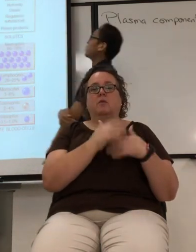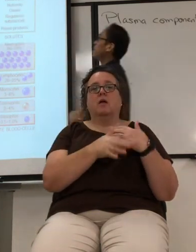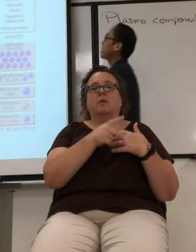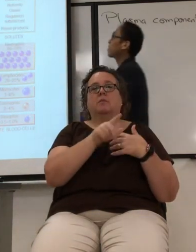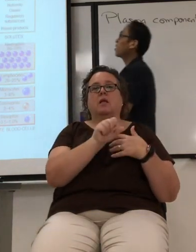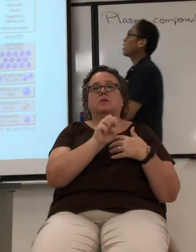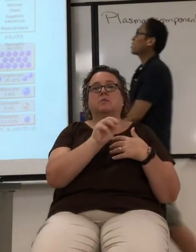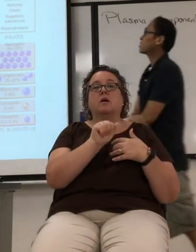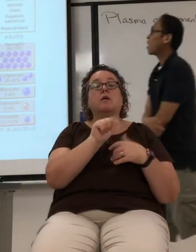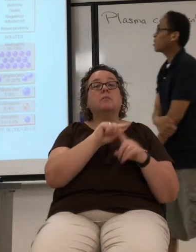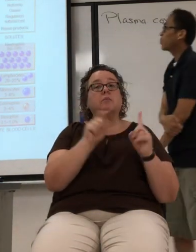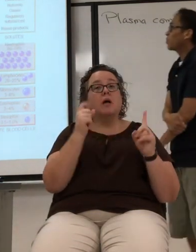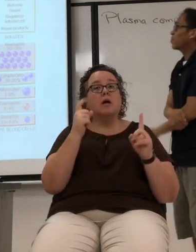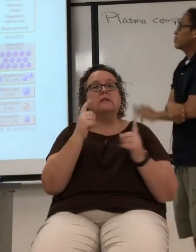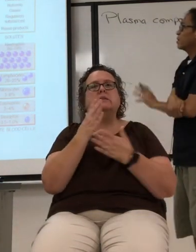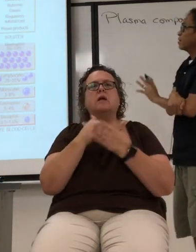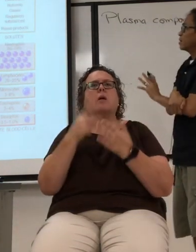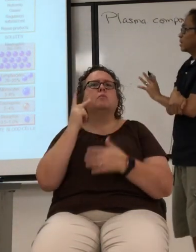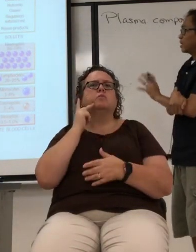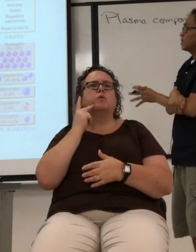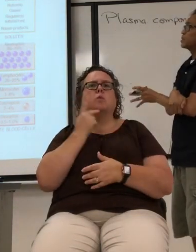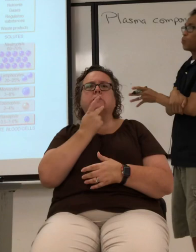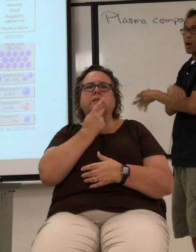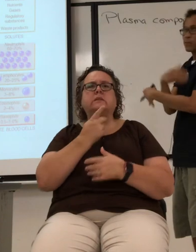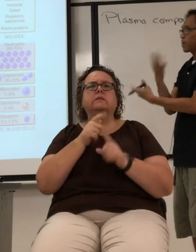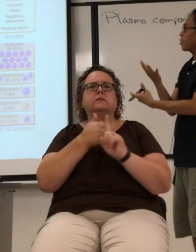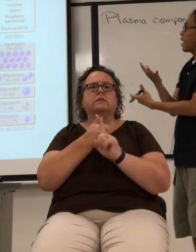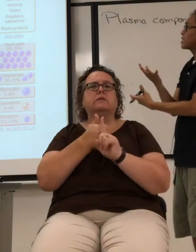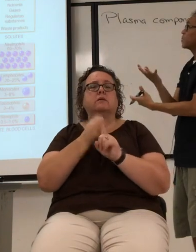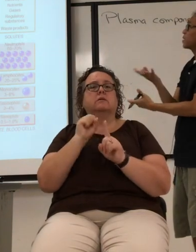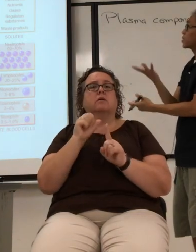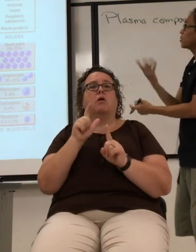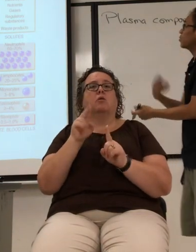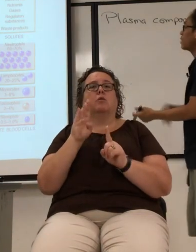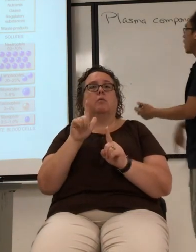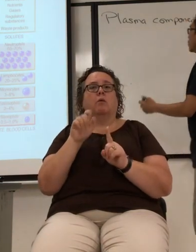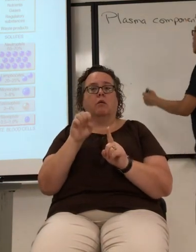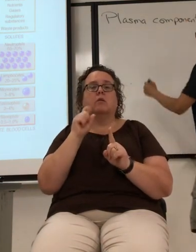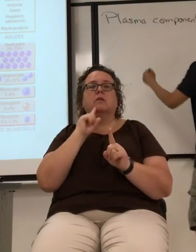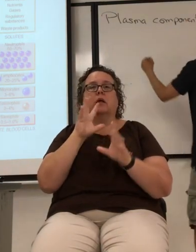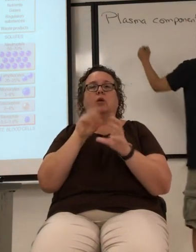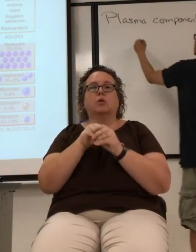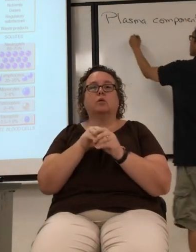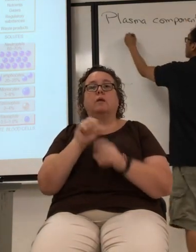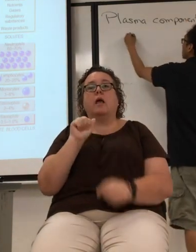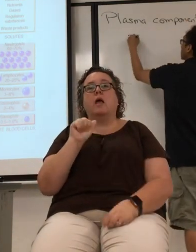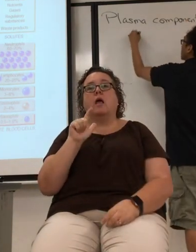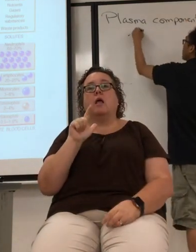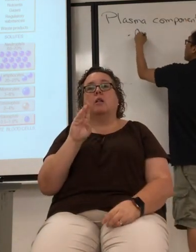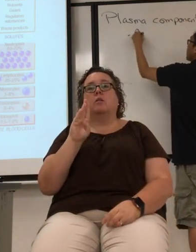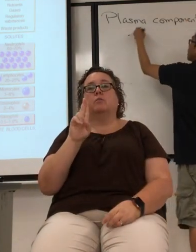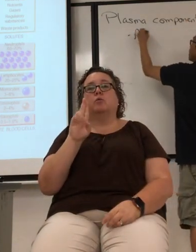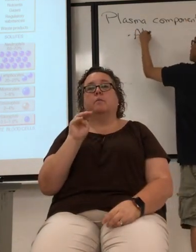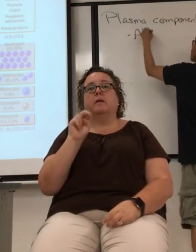those proteins that are soluble in this watery plasma include albumins.